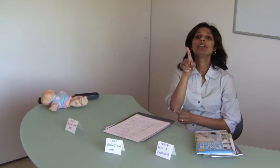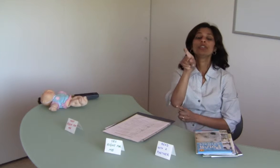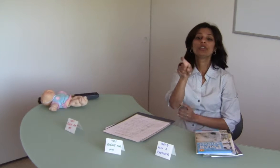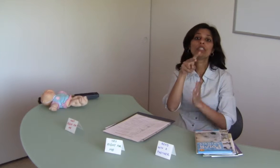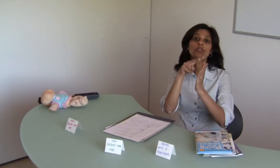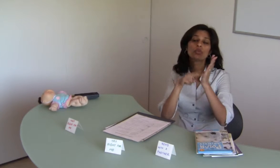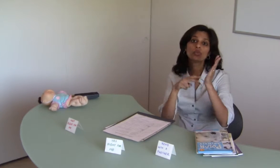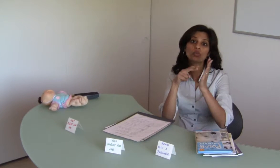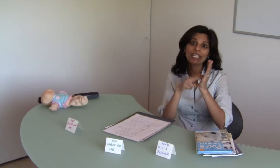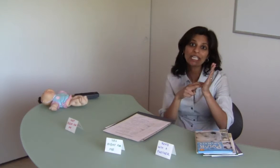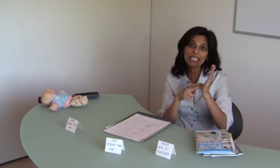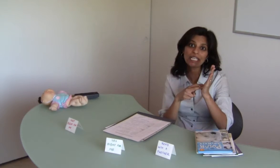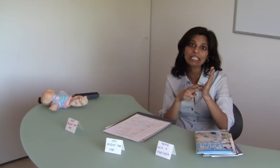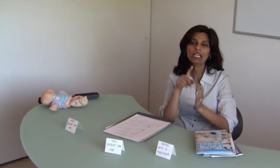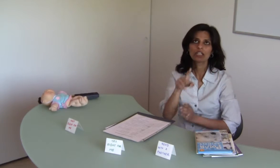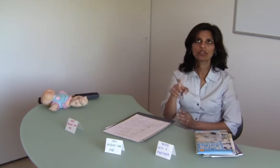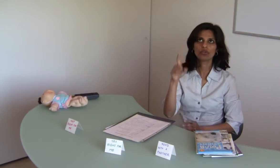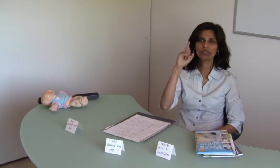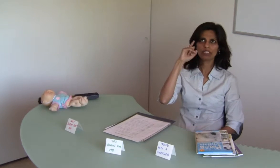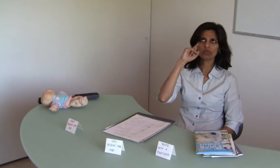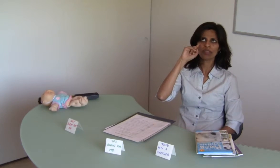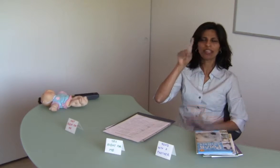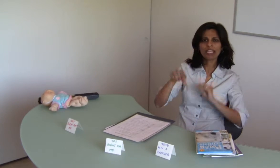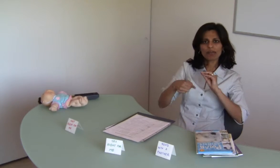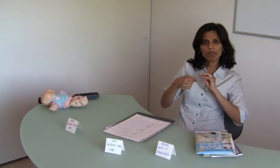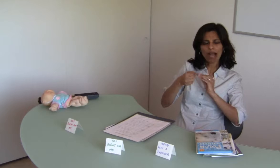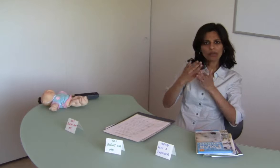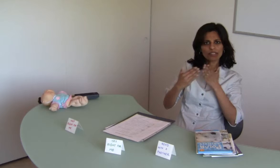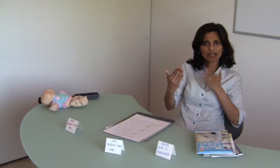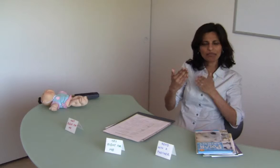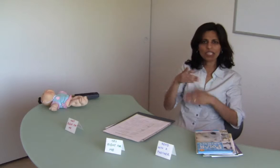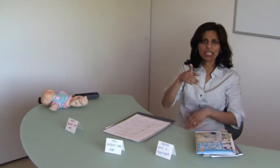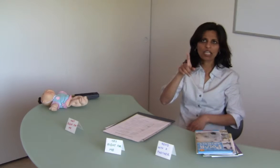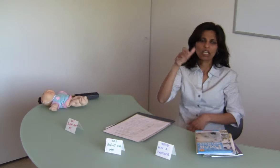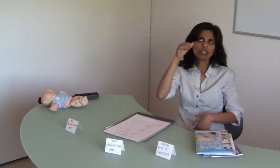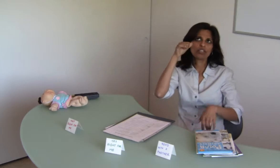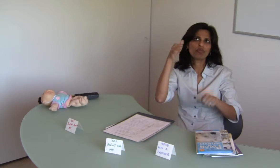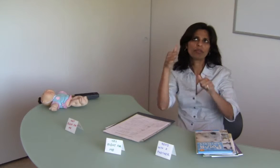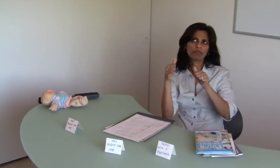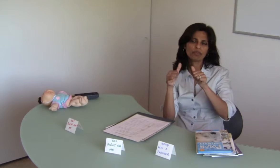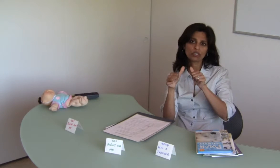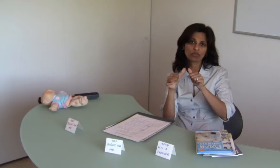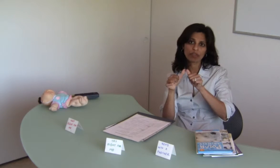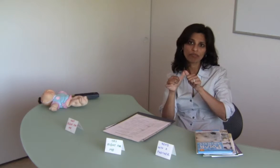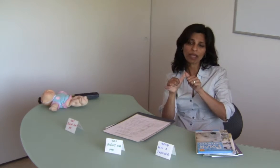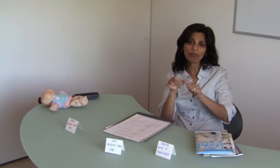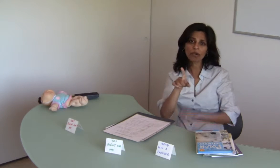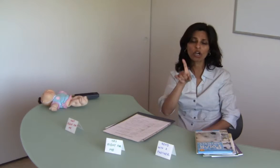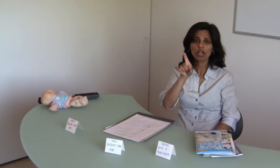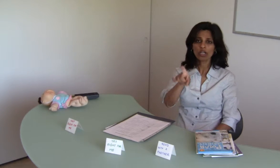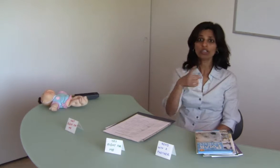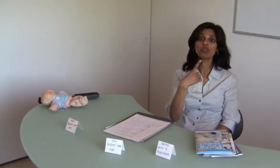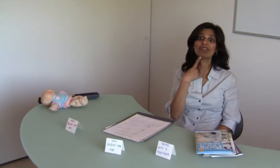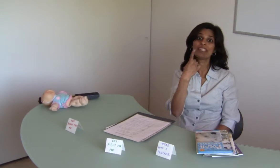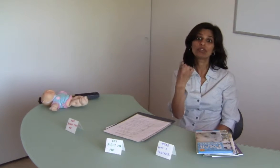Do you need to read? Do you need to think about something? Do you need to remember? Do you need